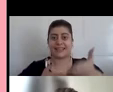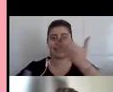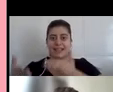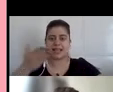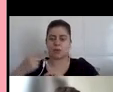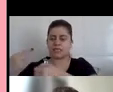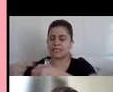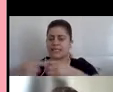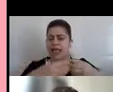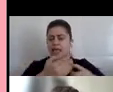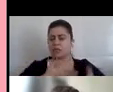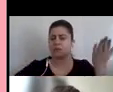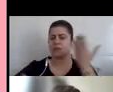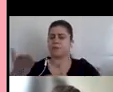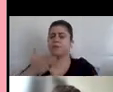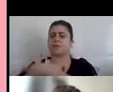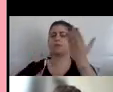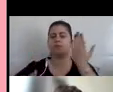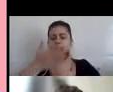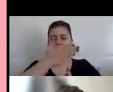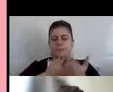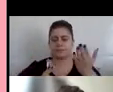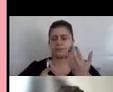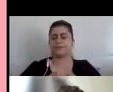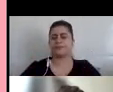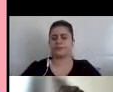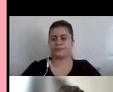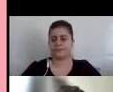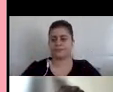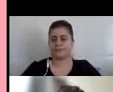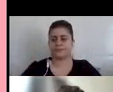say, region for,